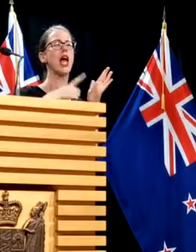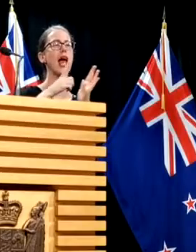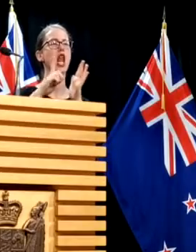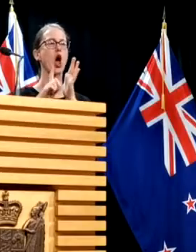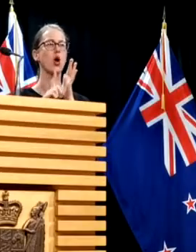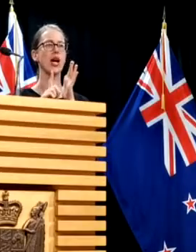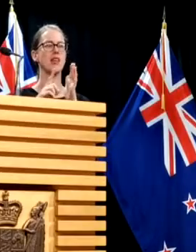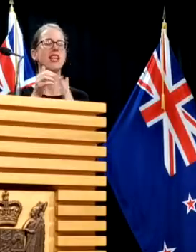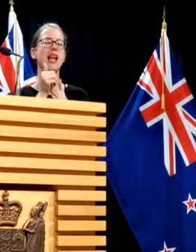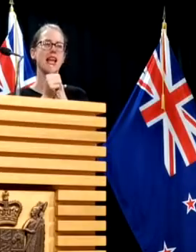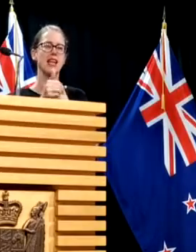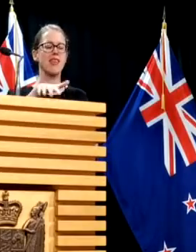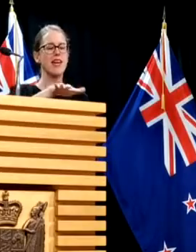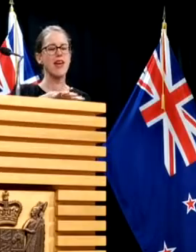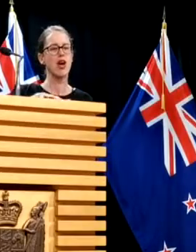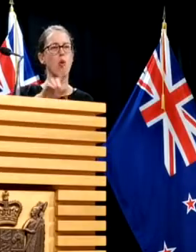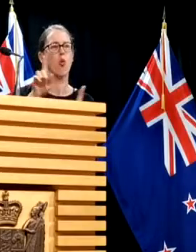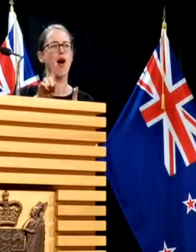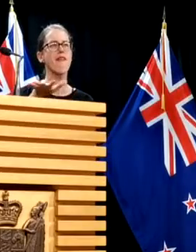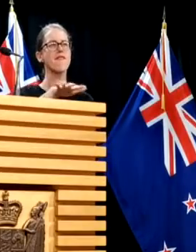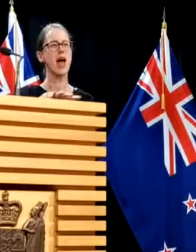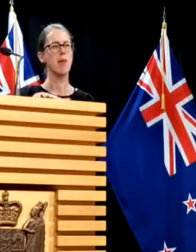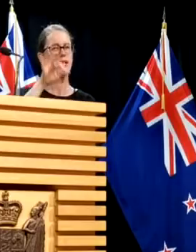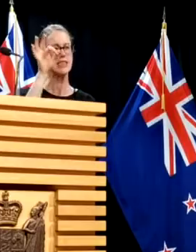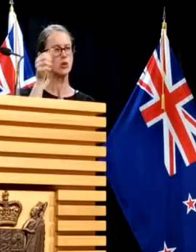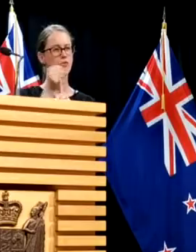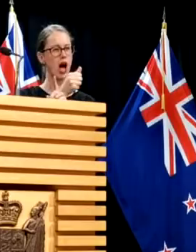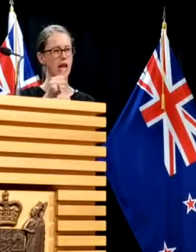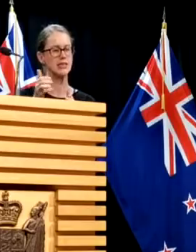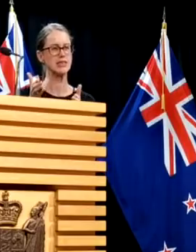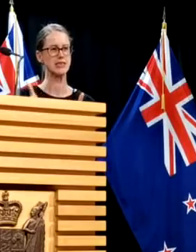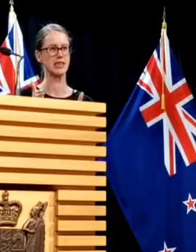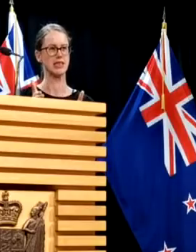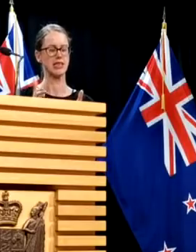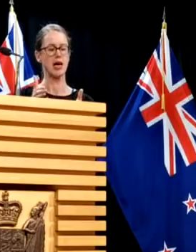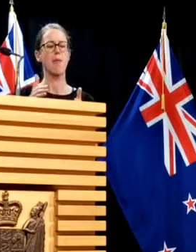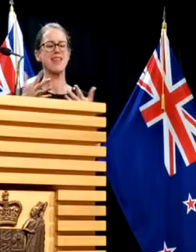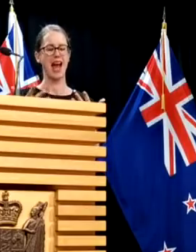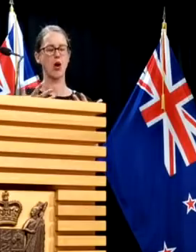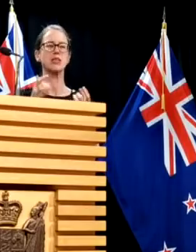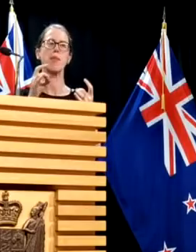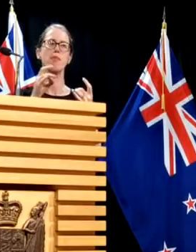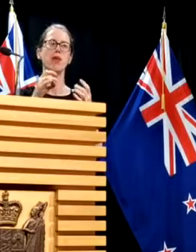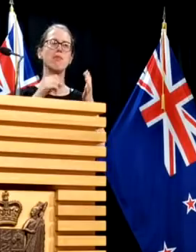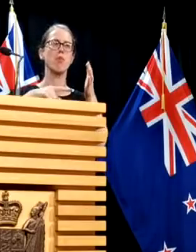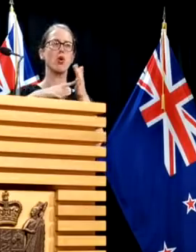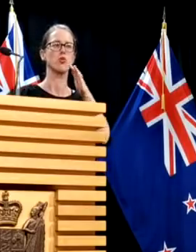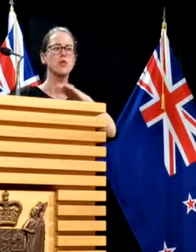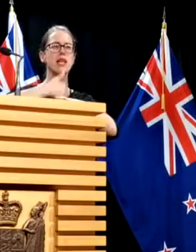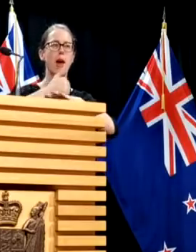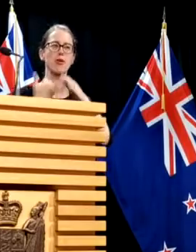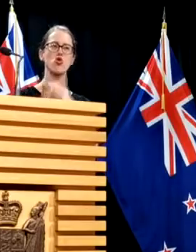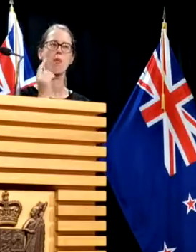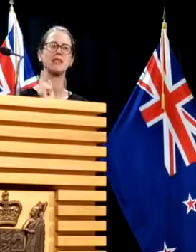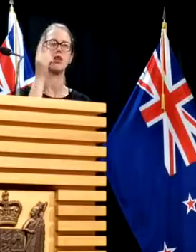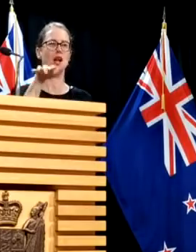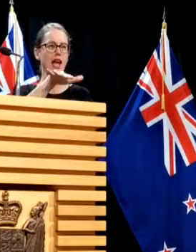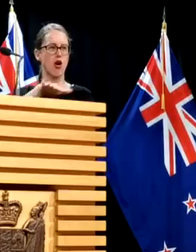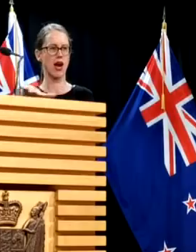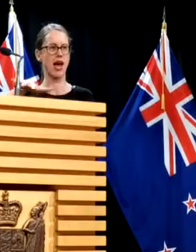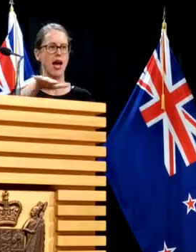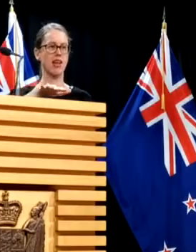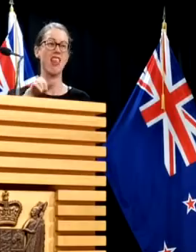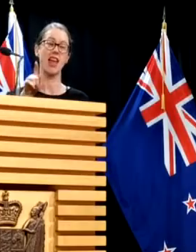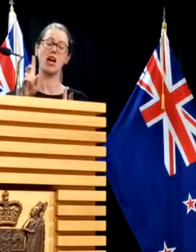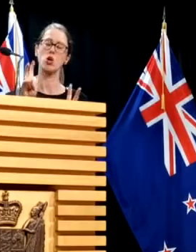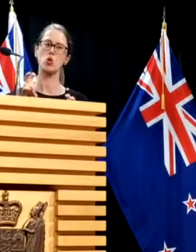family and sexual violence as an Undersecretary, and it is at an important phase of implementation. Again, continuity on